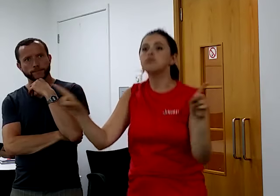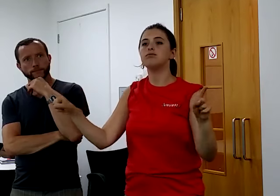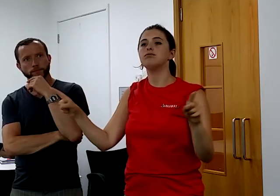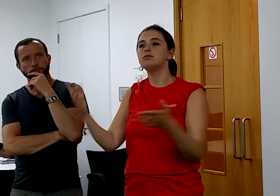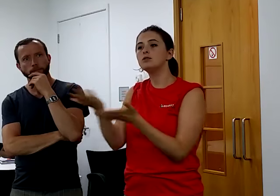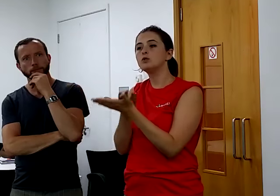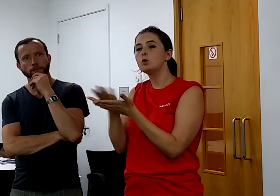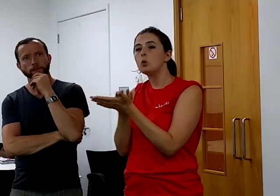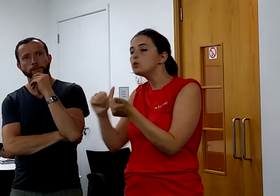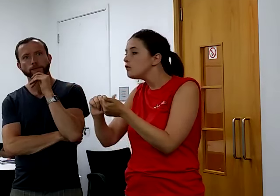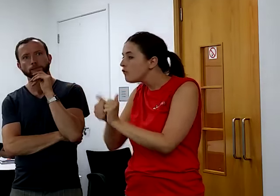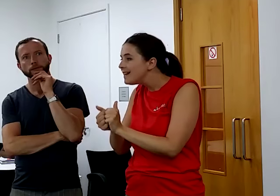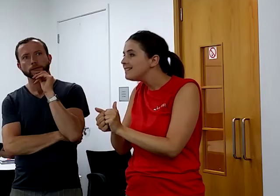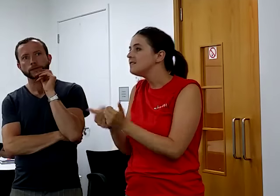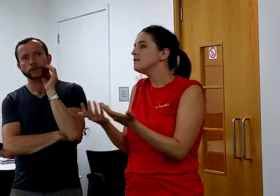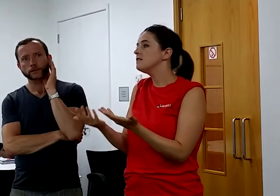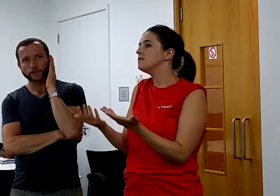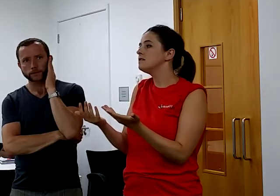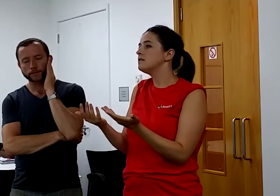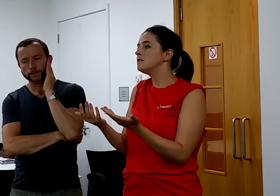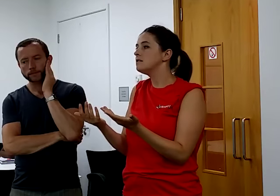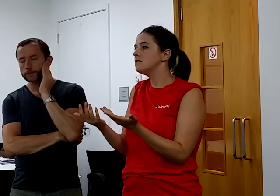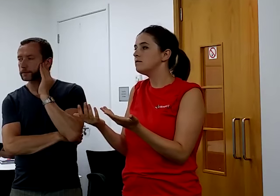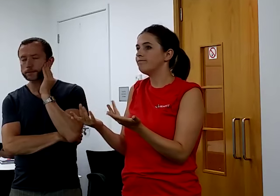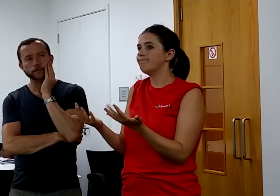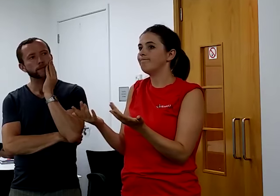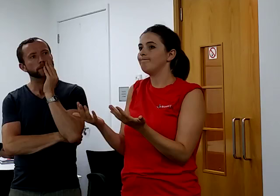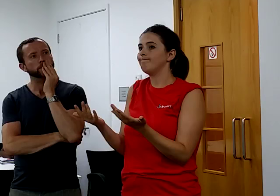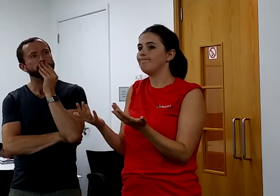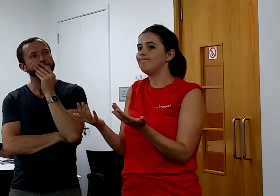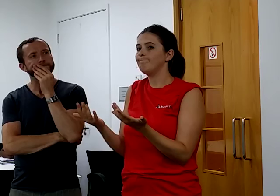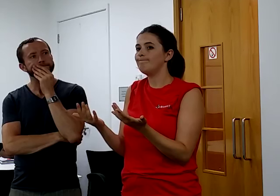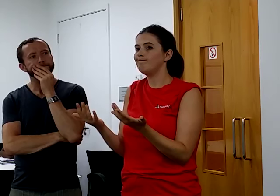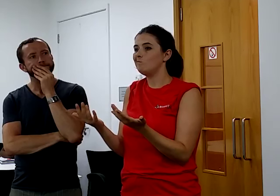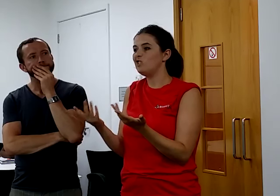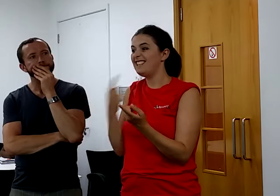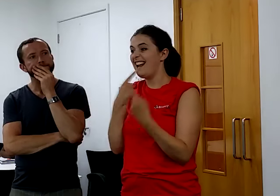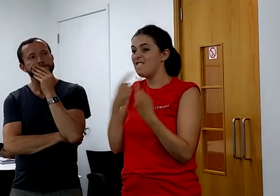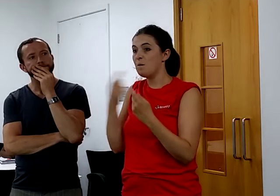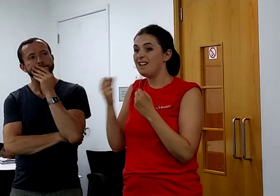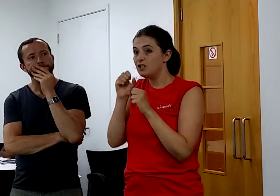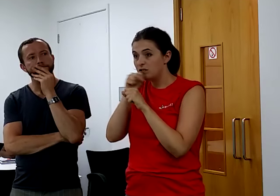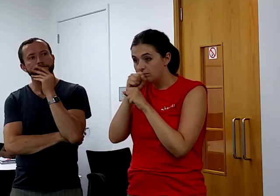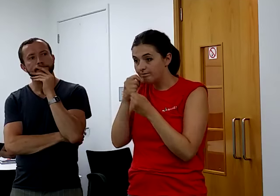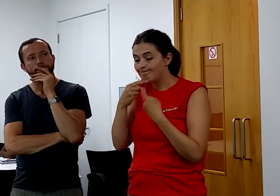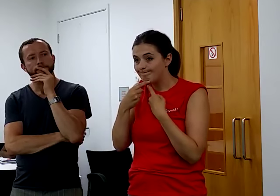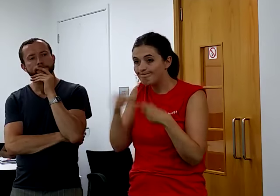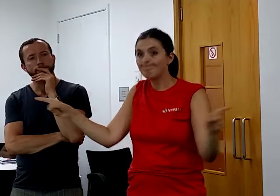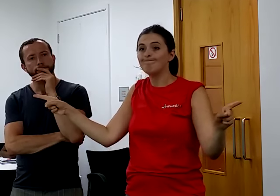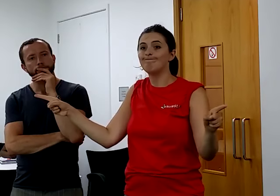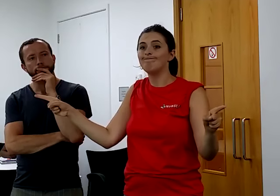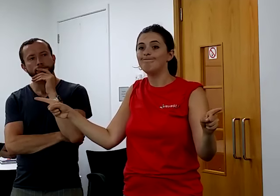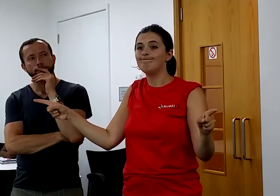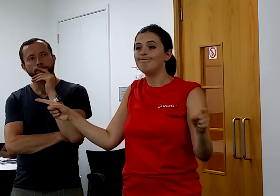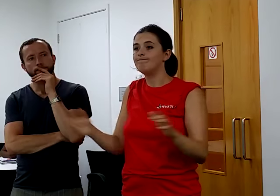to our friends and, you know, getting information out to counteract that.